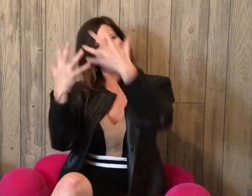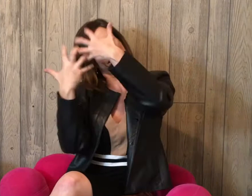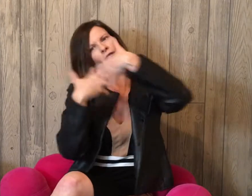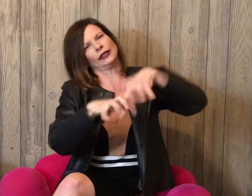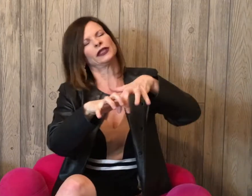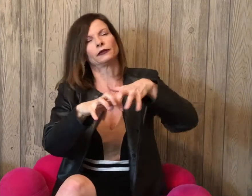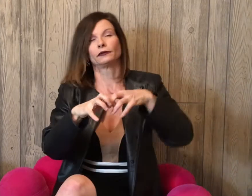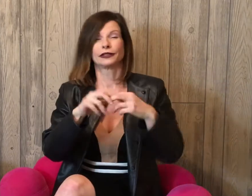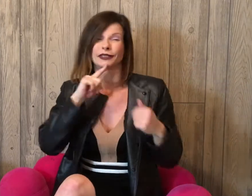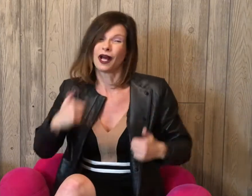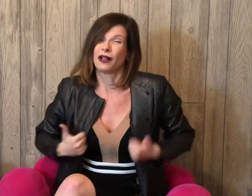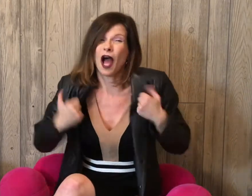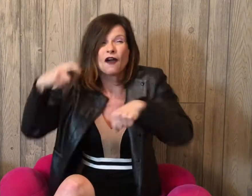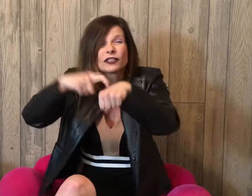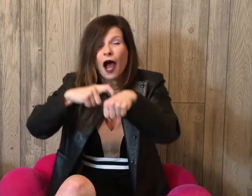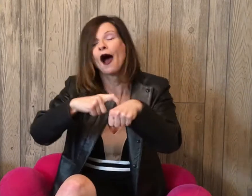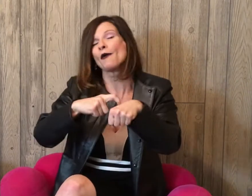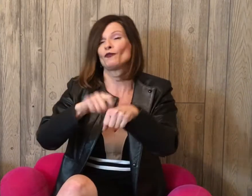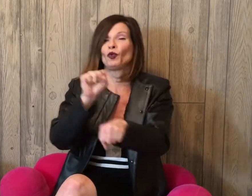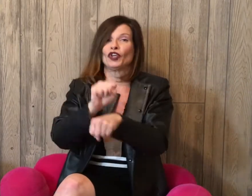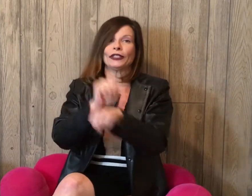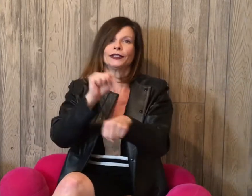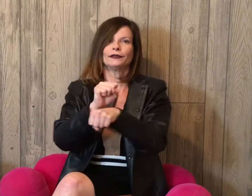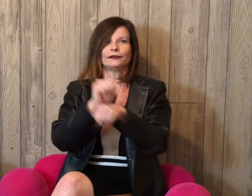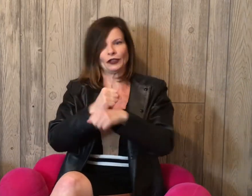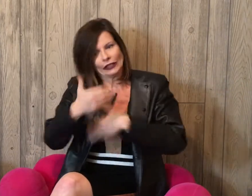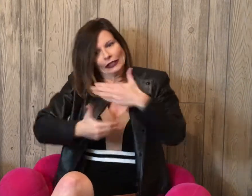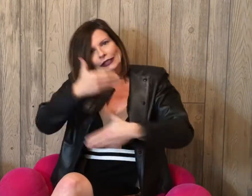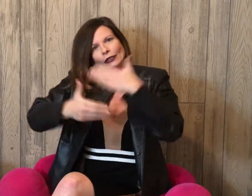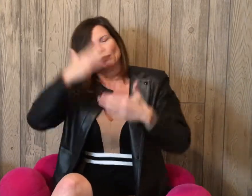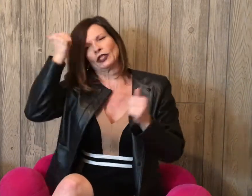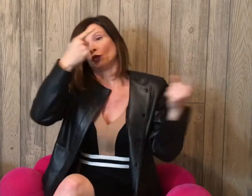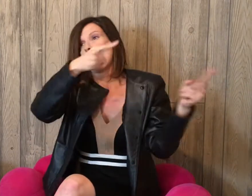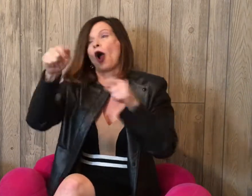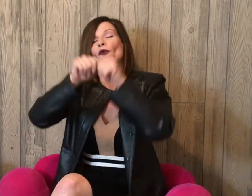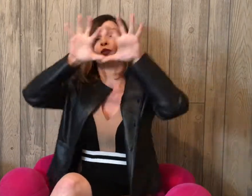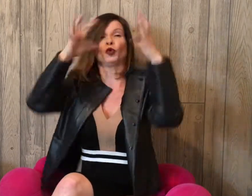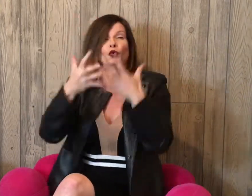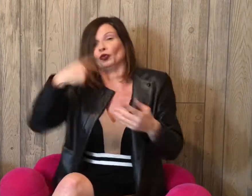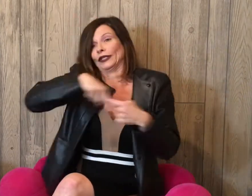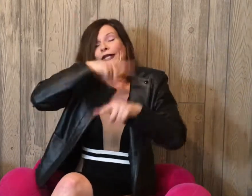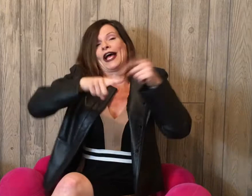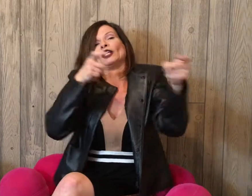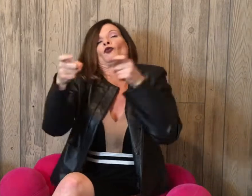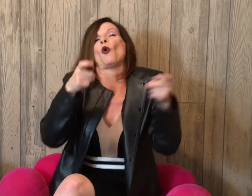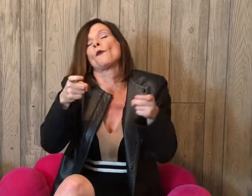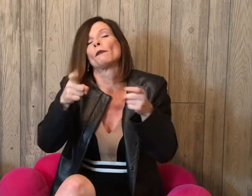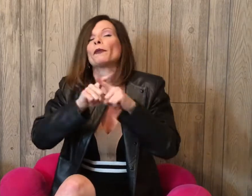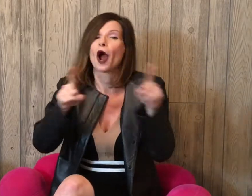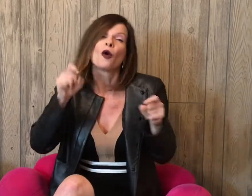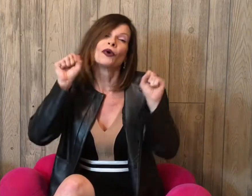be emotionally fit. It's a lifetime worth of work. We can't manage what goes on in the world, but we